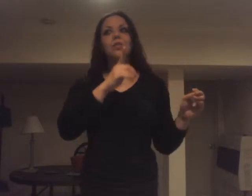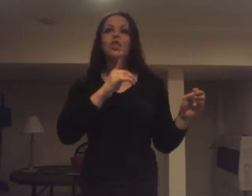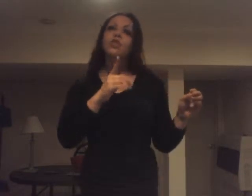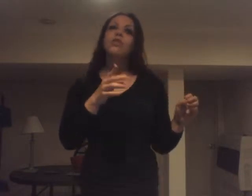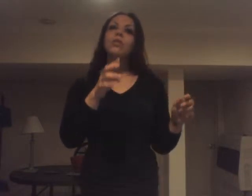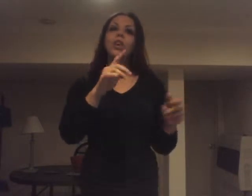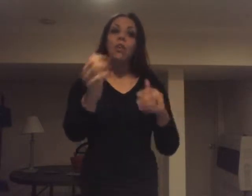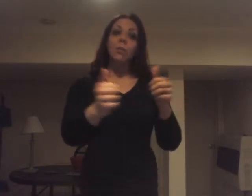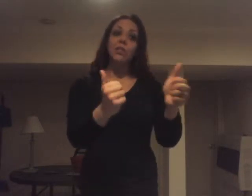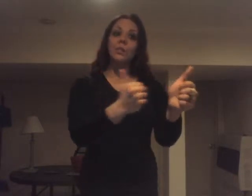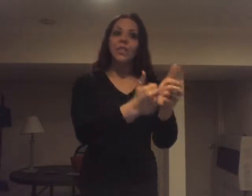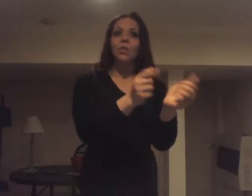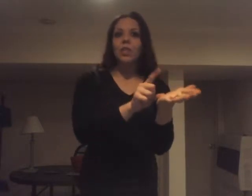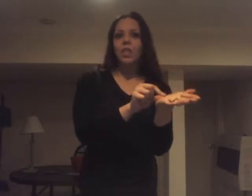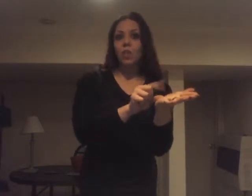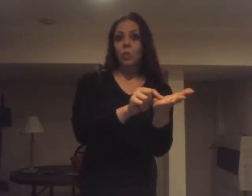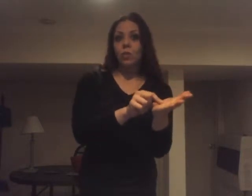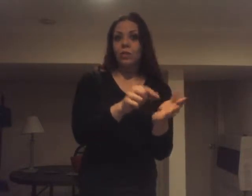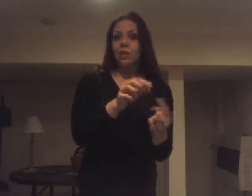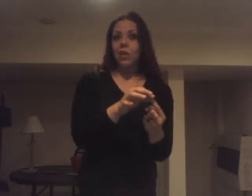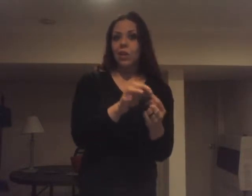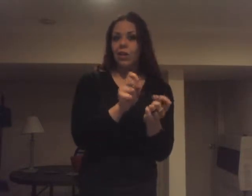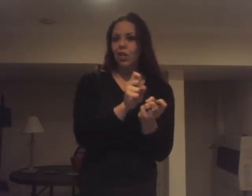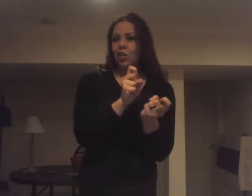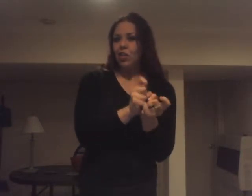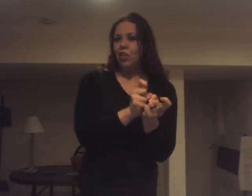a certain celebrity chef, whose name I won't mention,